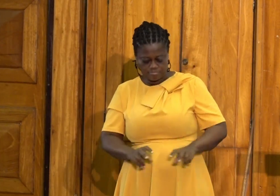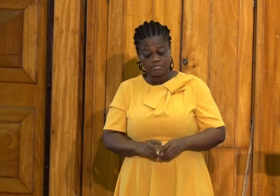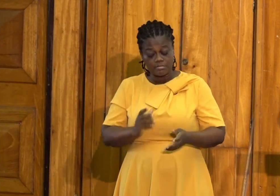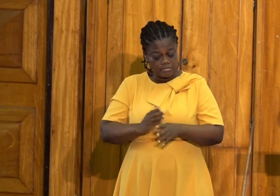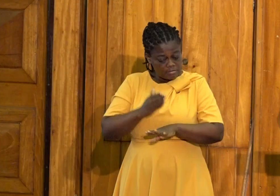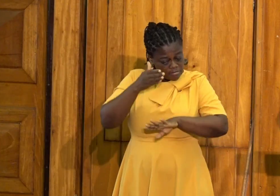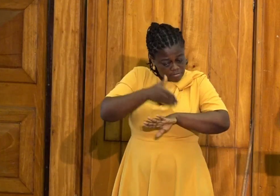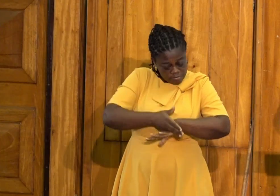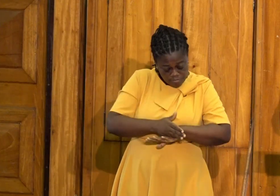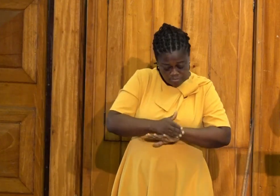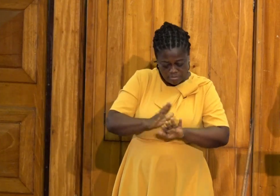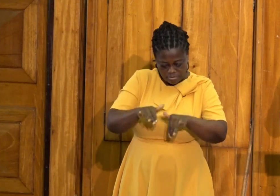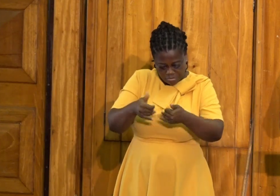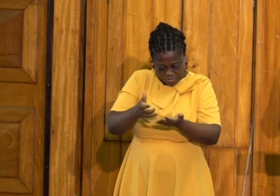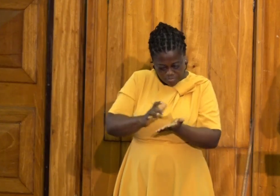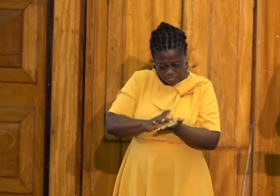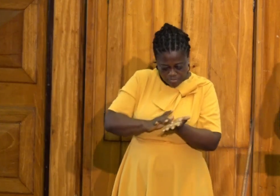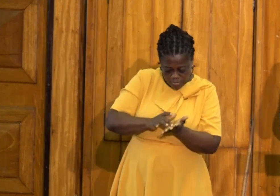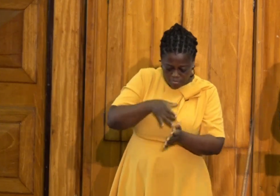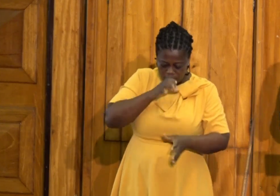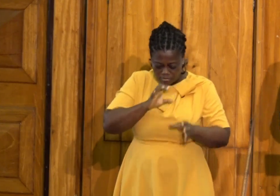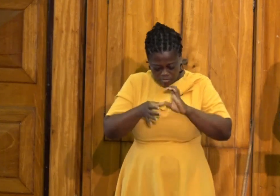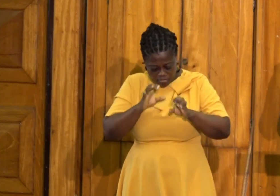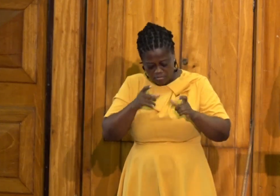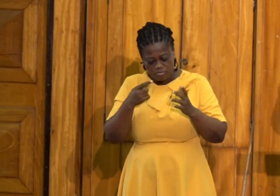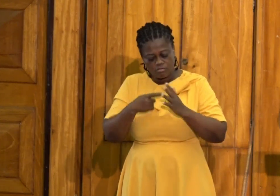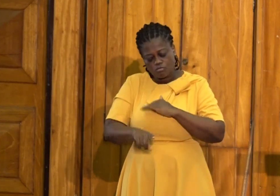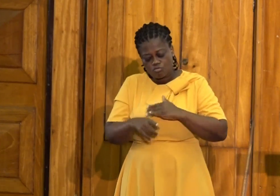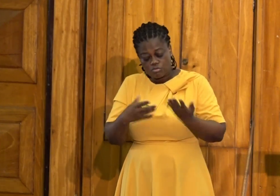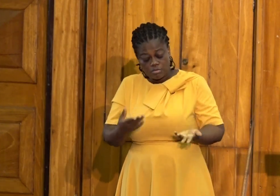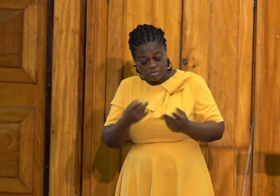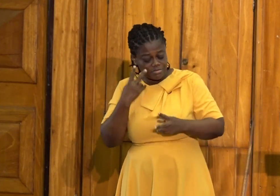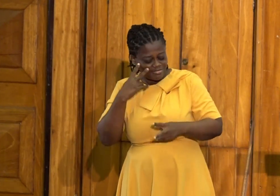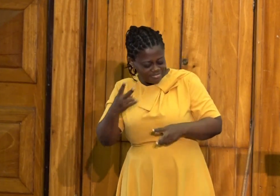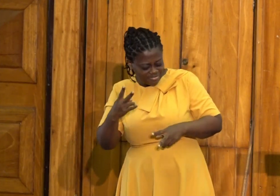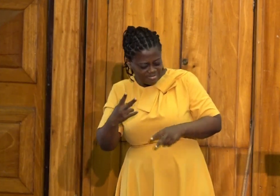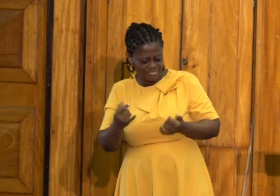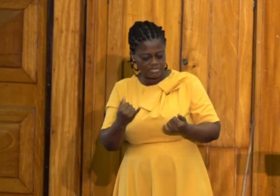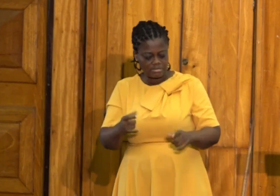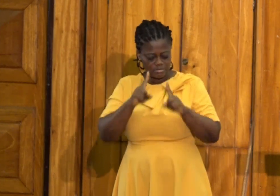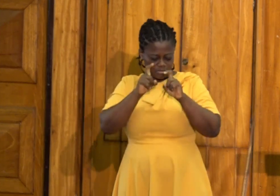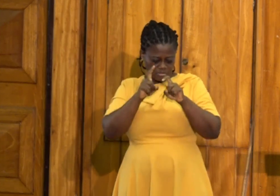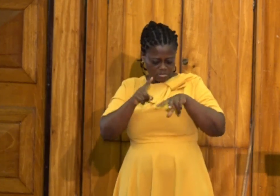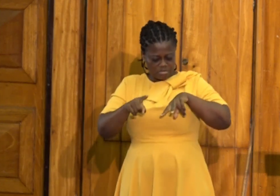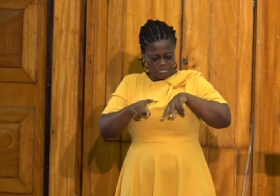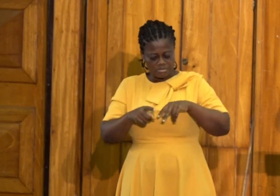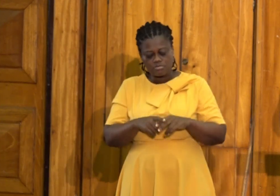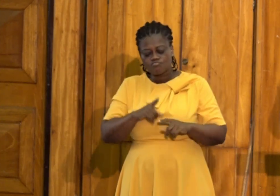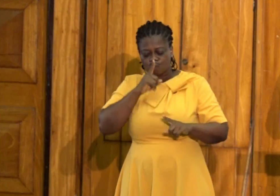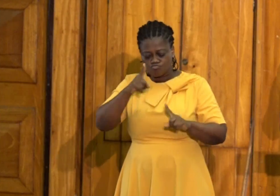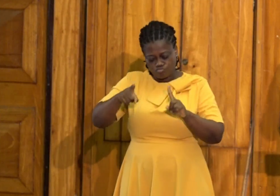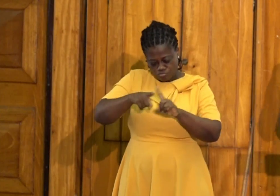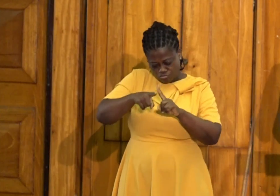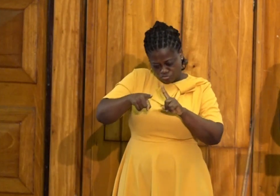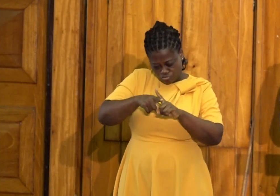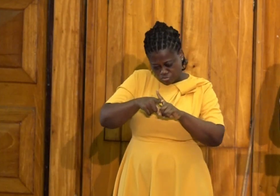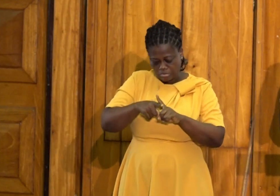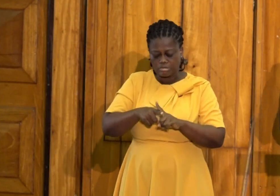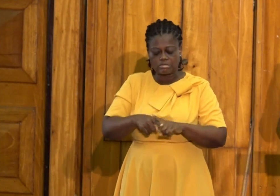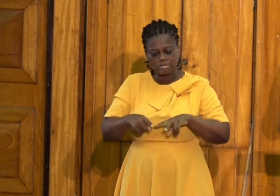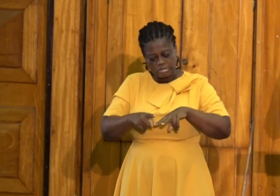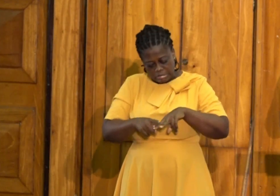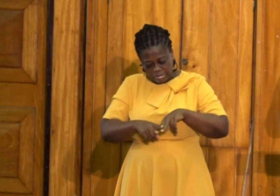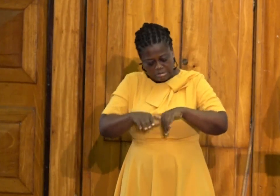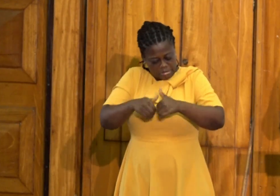post-treatment. And among those who screened VIAC positive, we wanted to know if the recurrence rate differed by